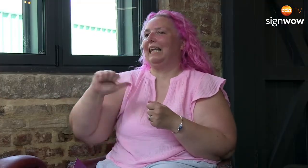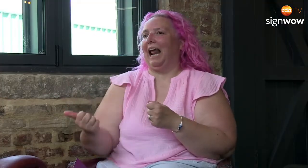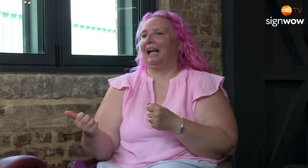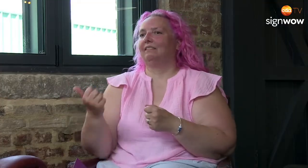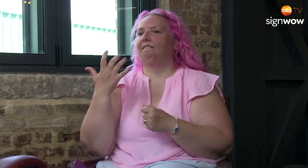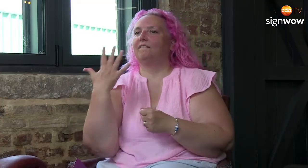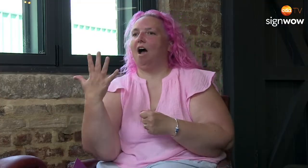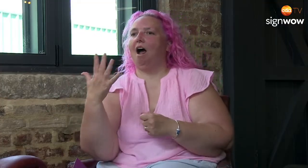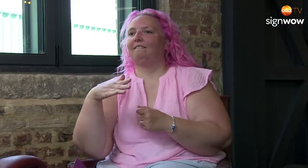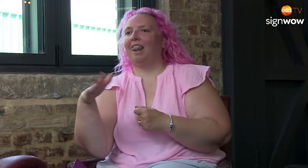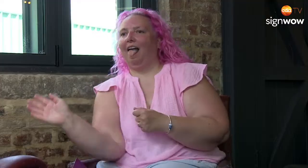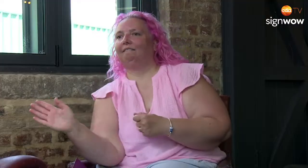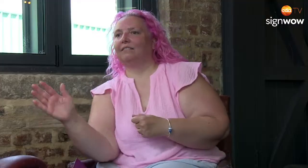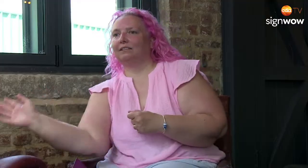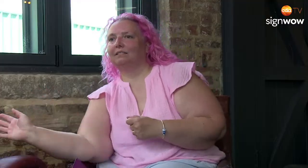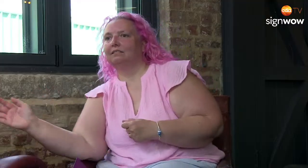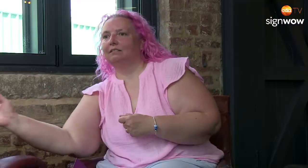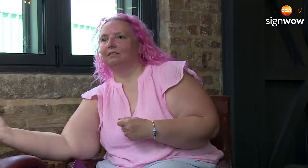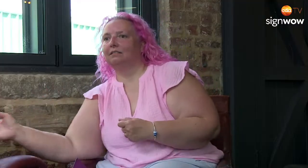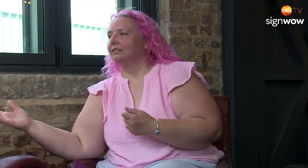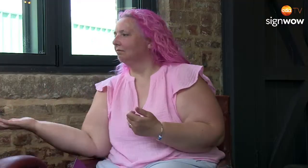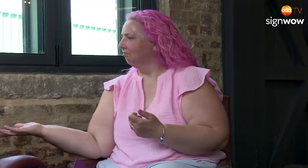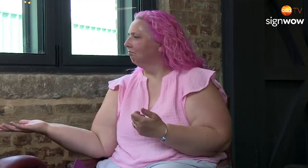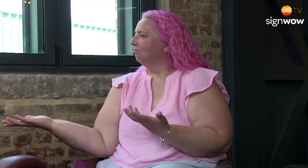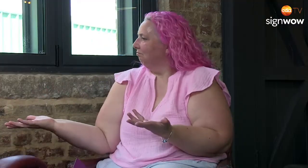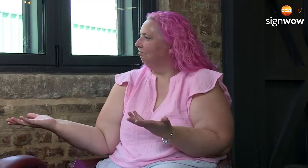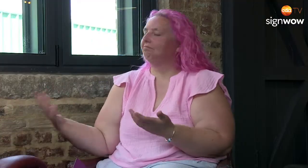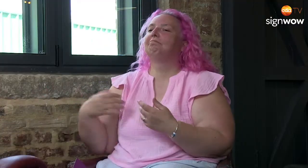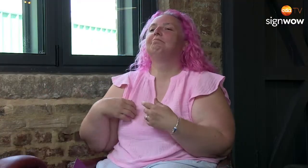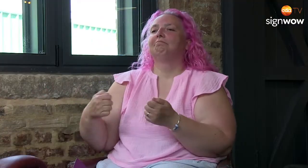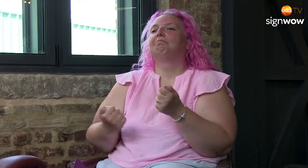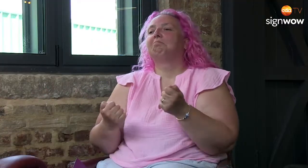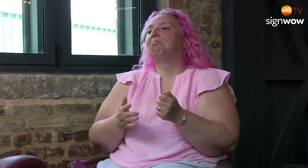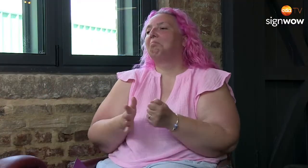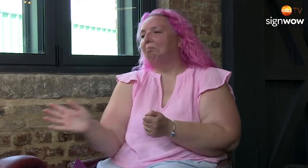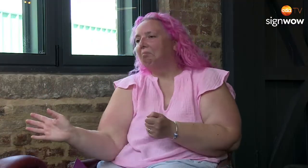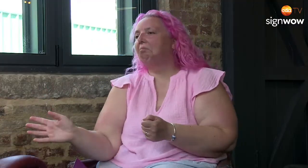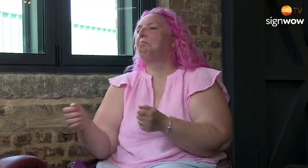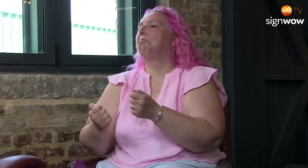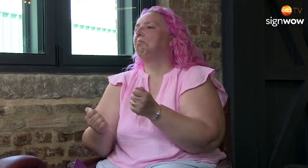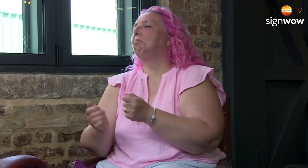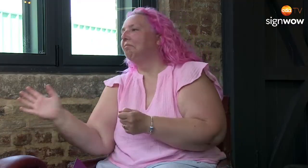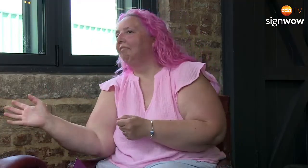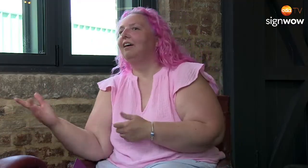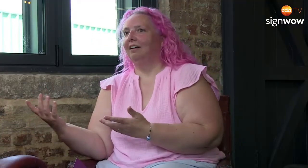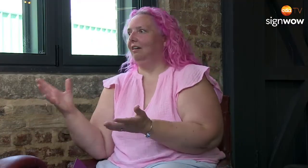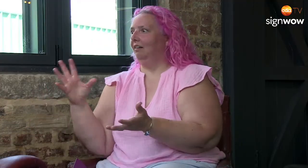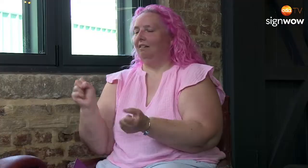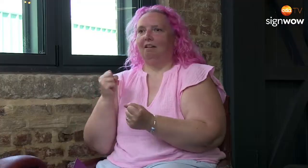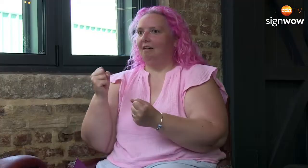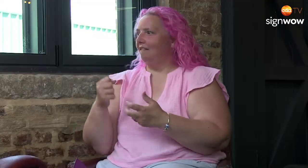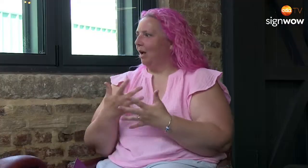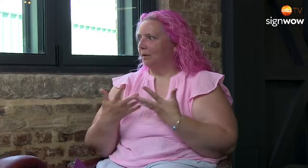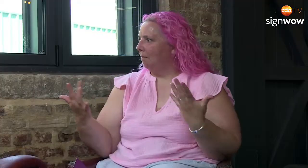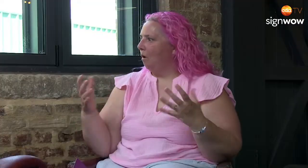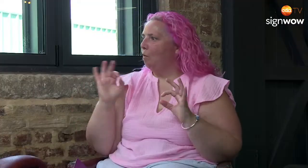husband, and we'll just say, right, we'll take the next 5 left. Oh, something like that. Brilliant idea. And we just find the